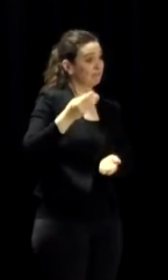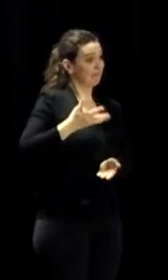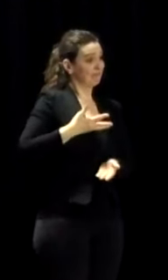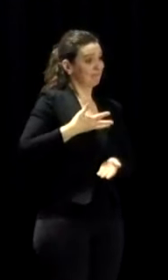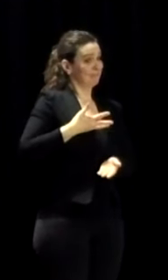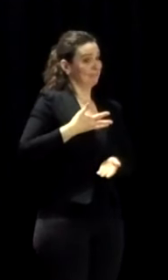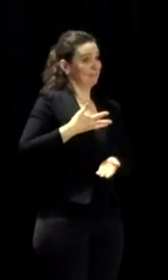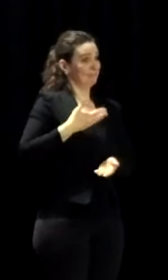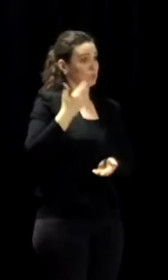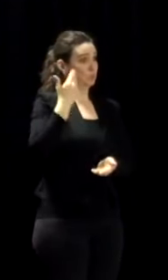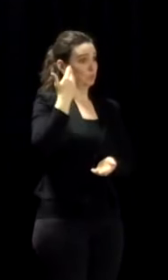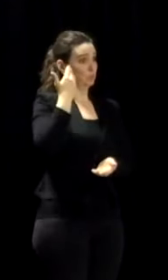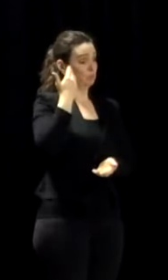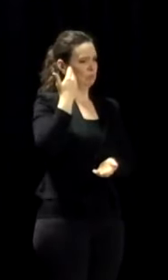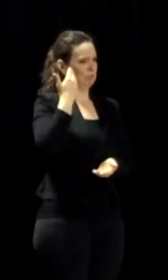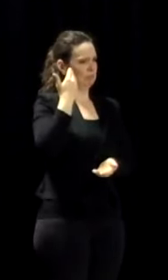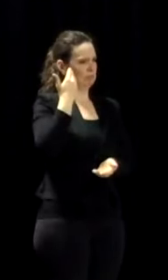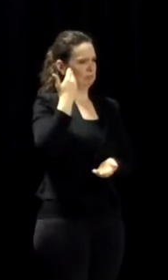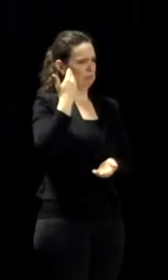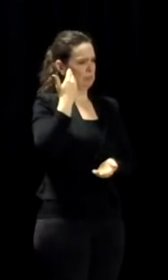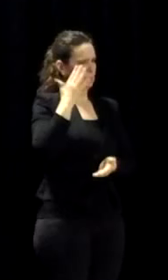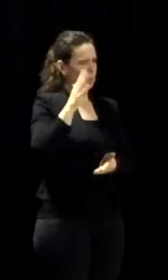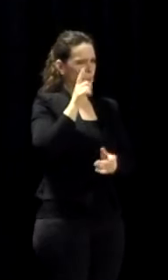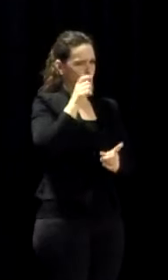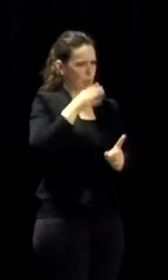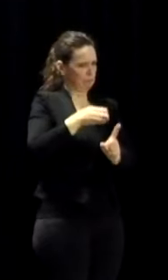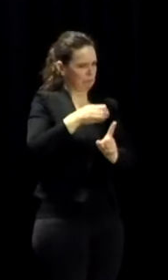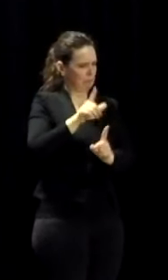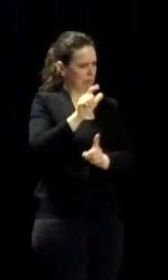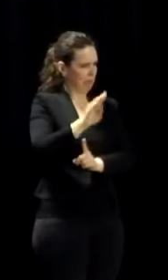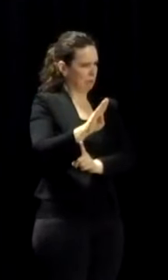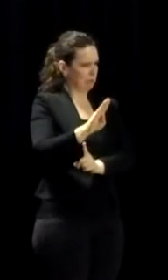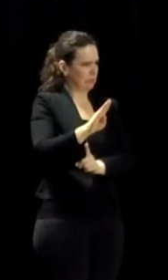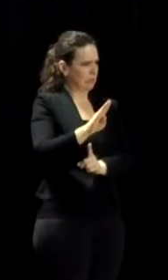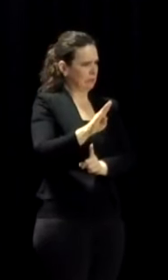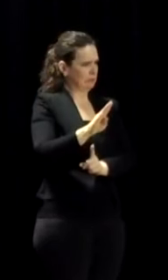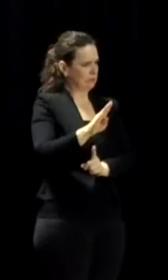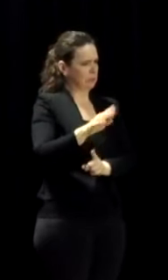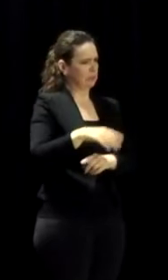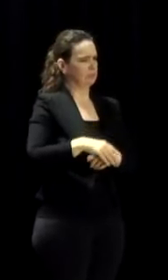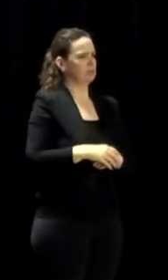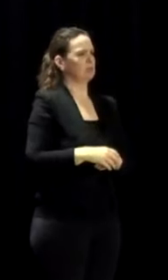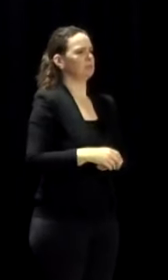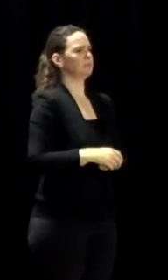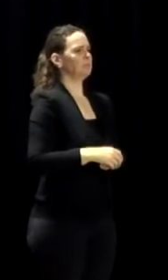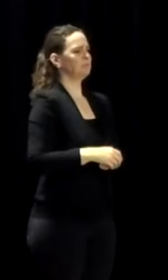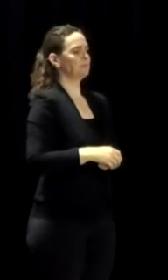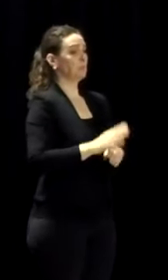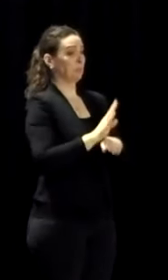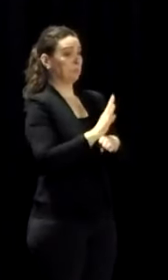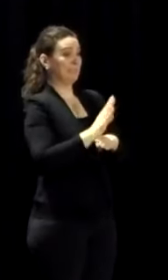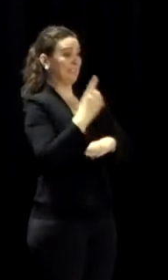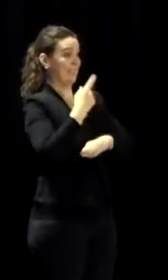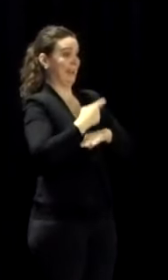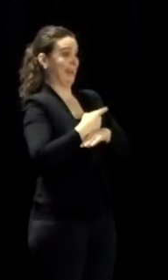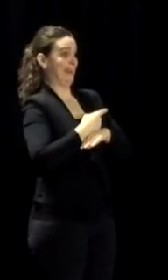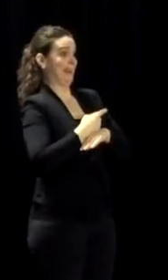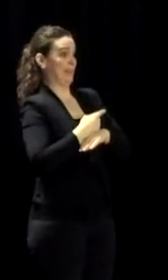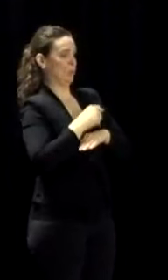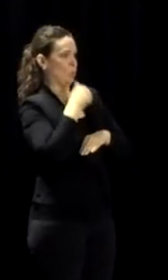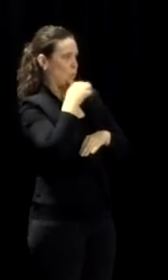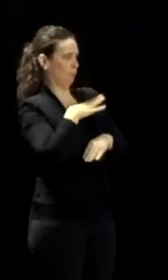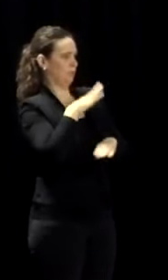primary care provider used in their test. Again, fifth business day, she's frustrated. I said, who is it? I can